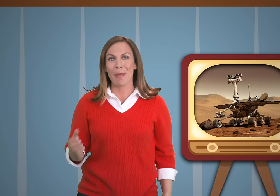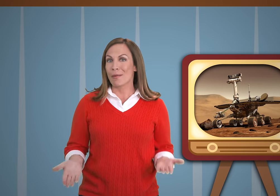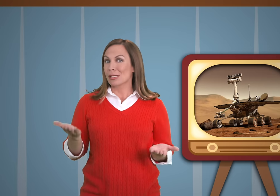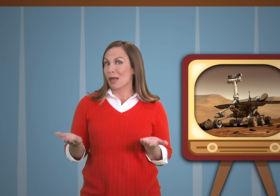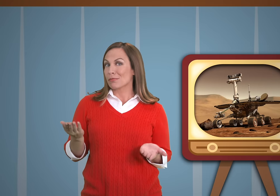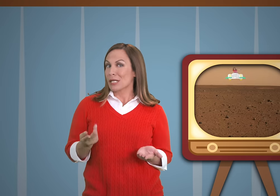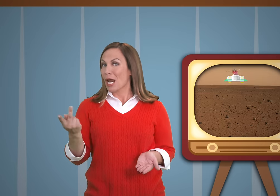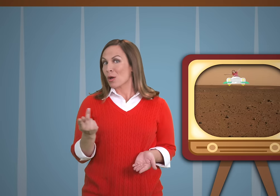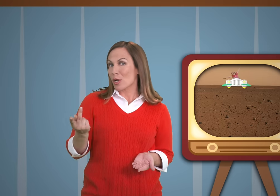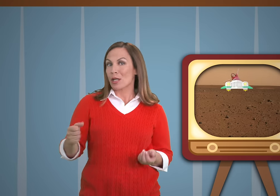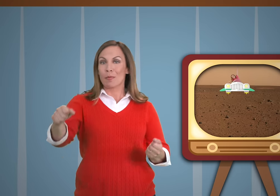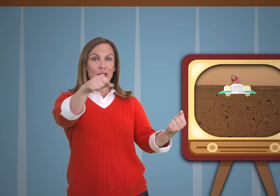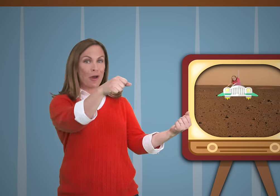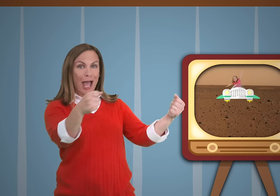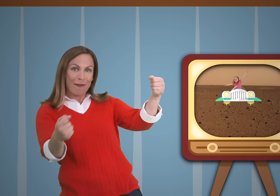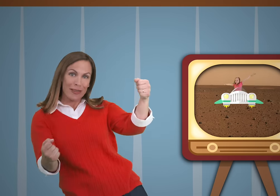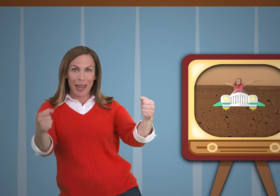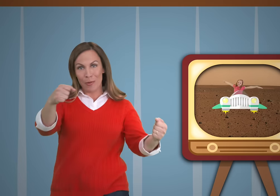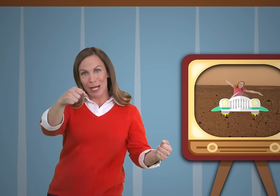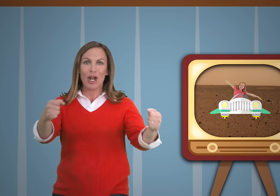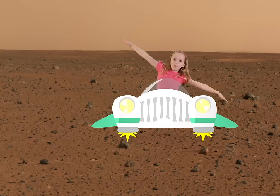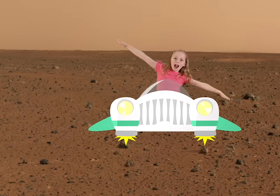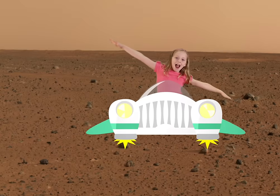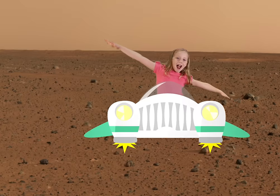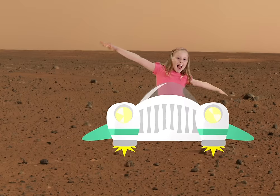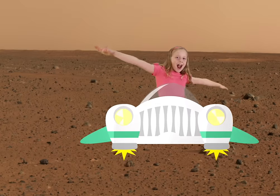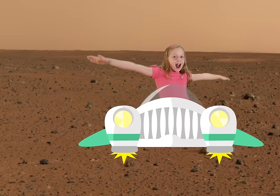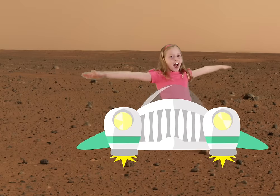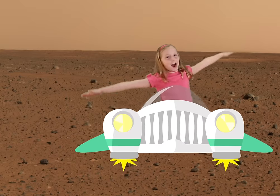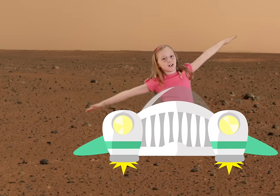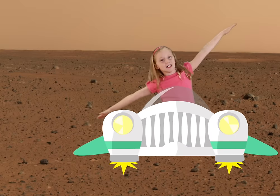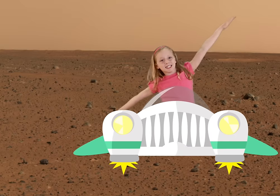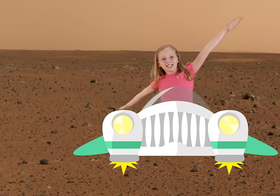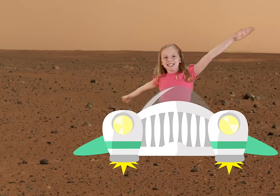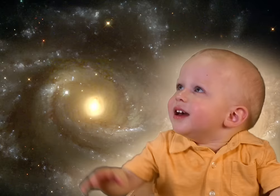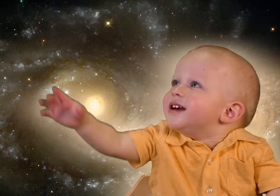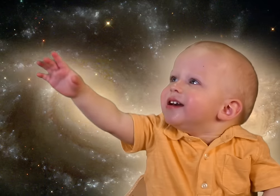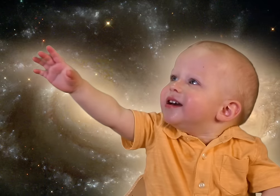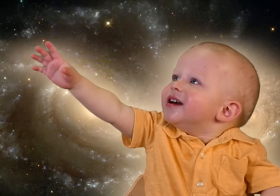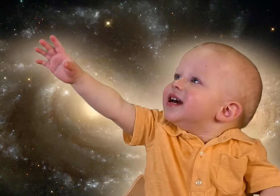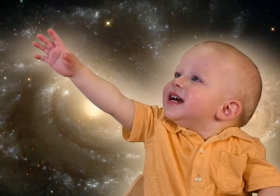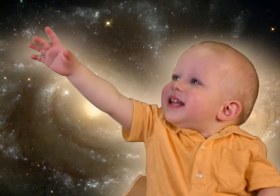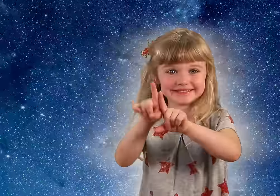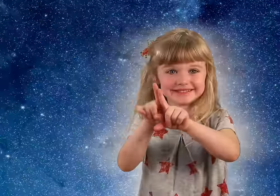Maybe someday we'll be driving there in cars. Keep looking to the stars, stars,